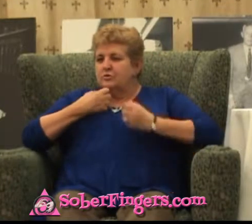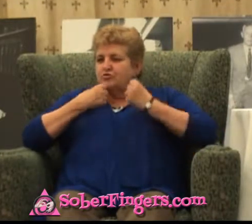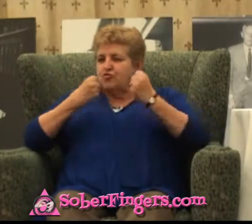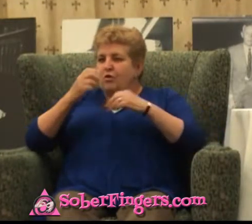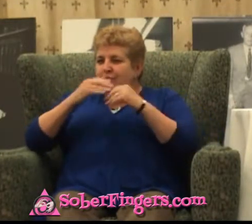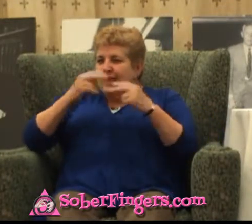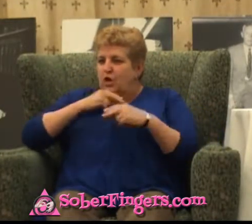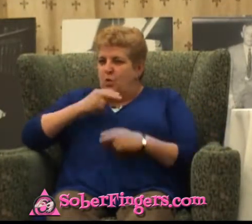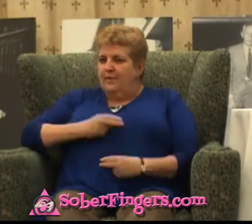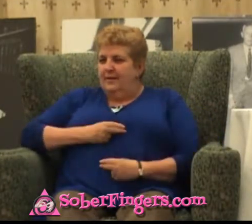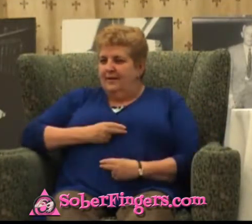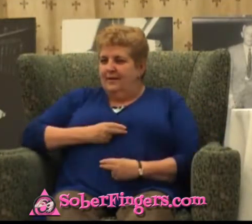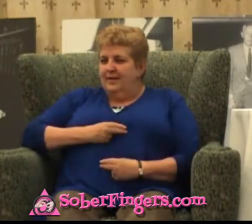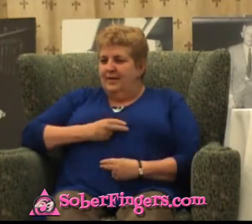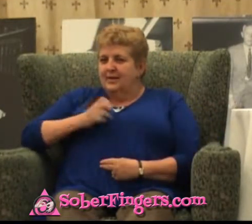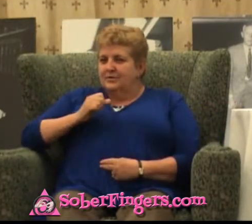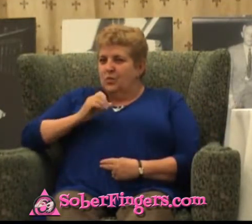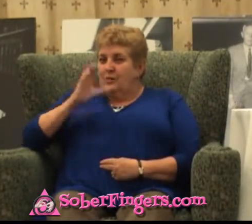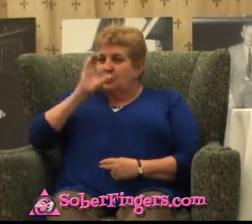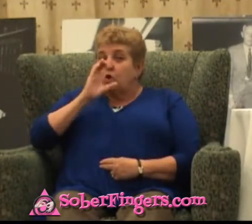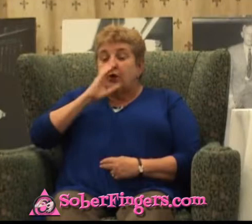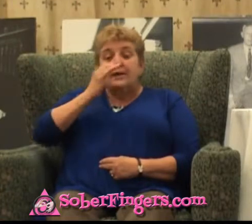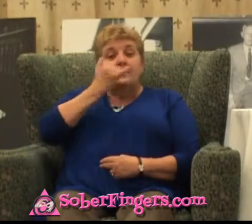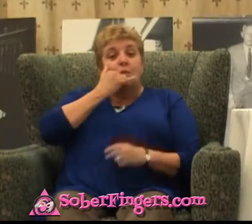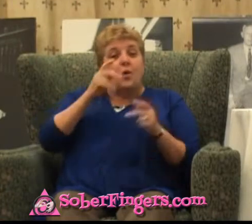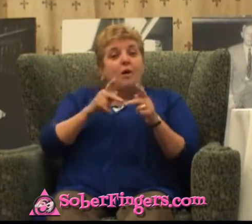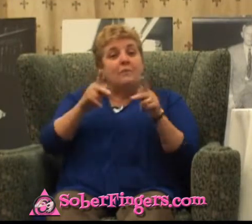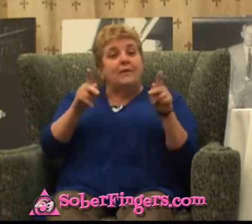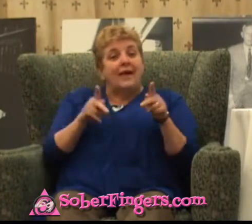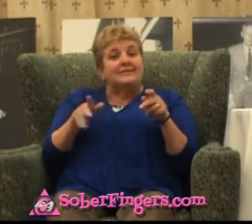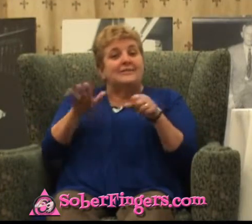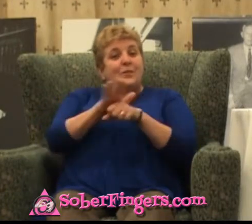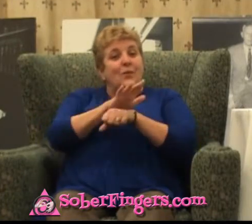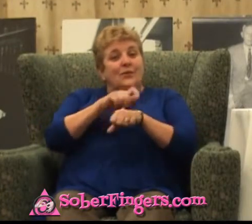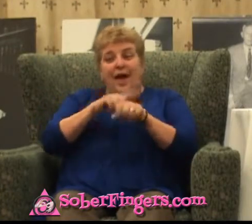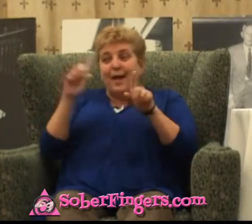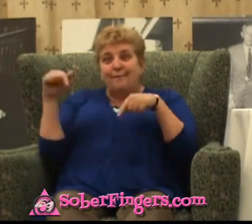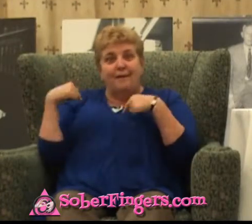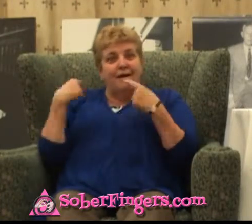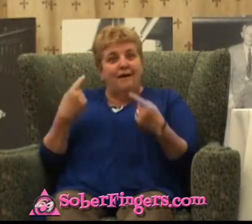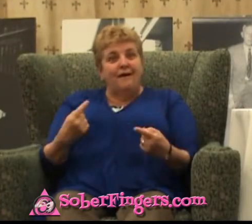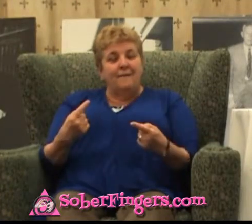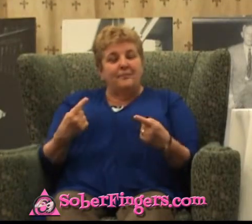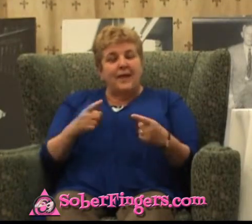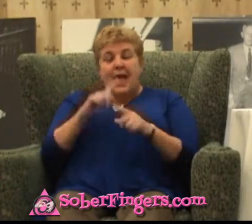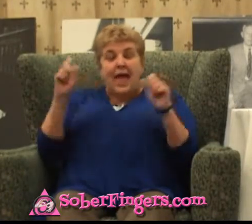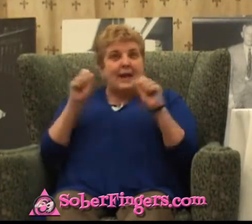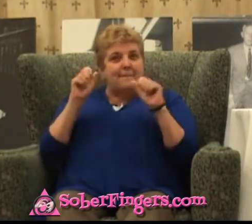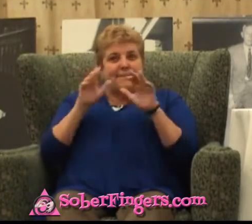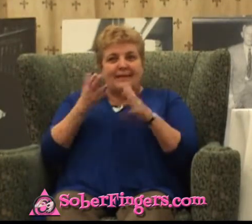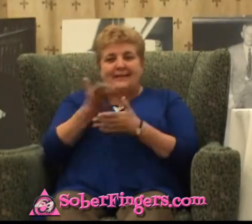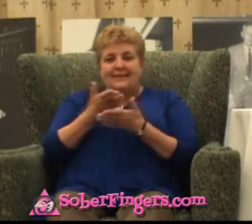just been looking in the wrong place the whole time. An amazing thing happened. When I made that my number one